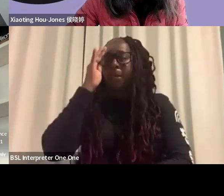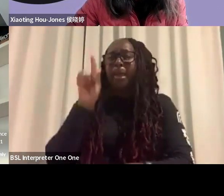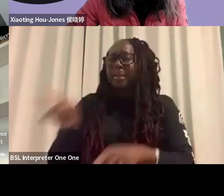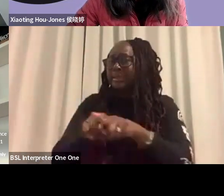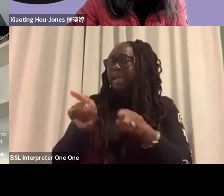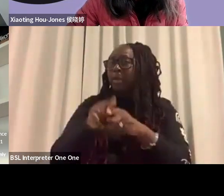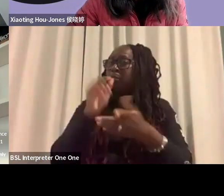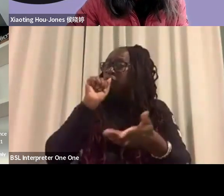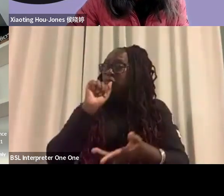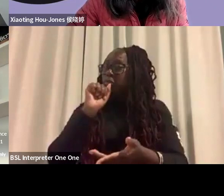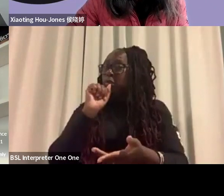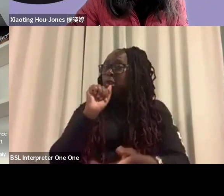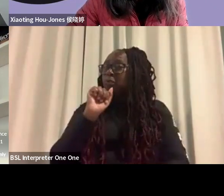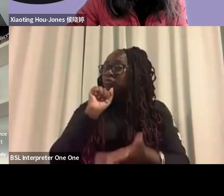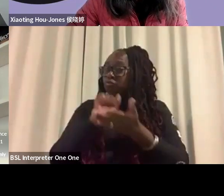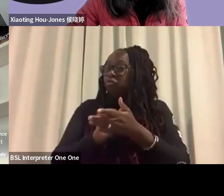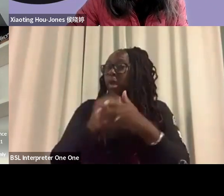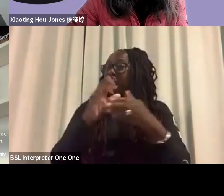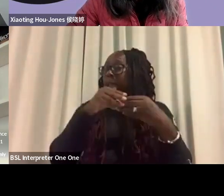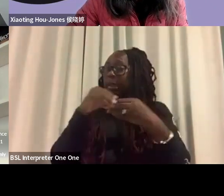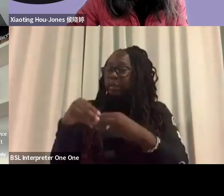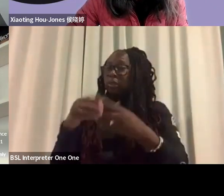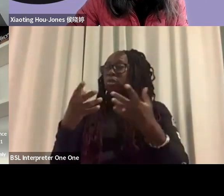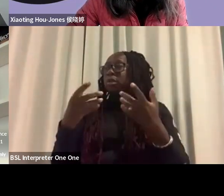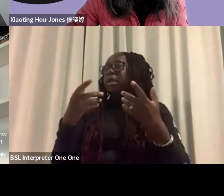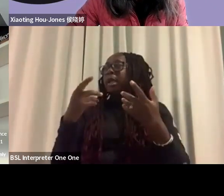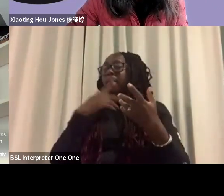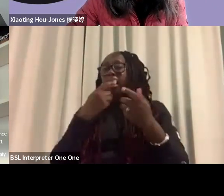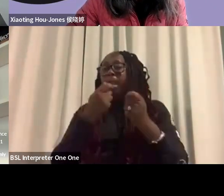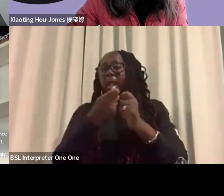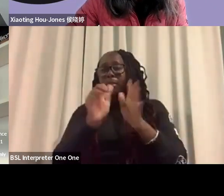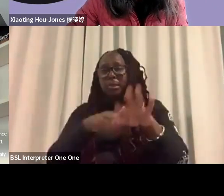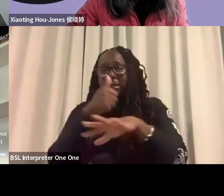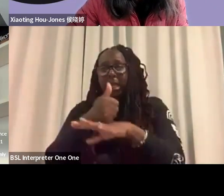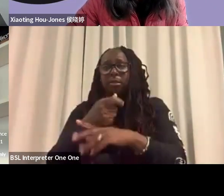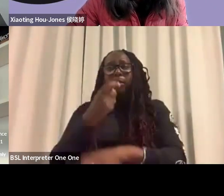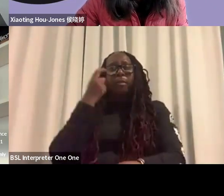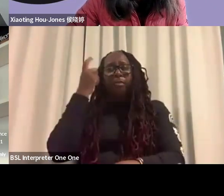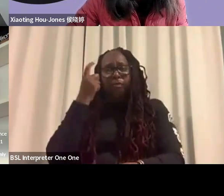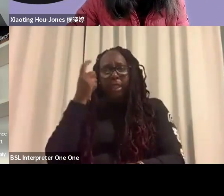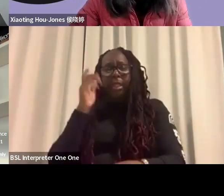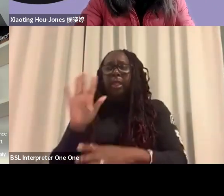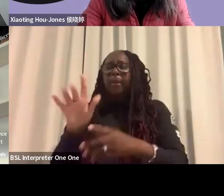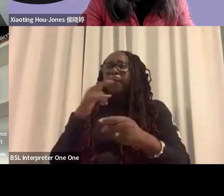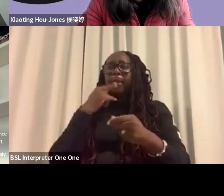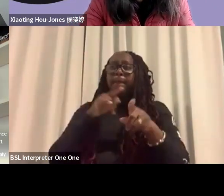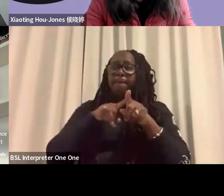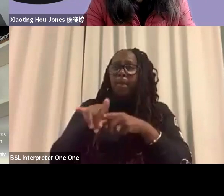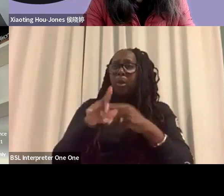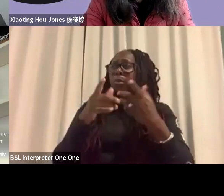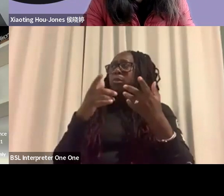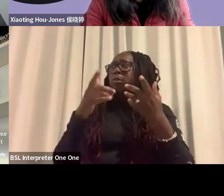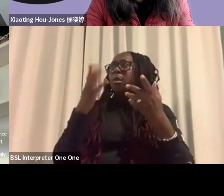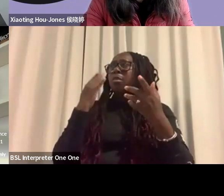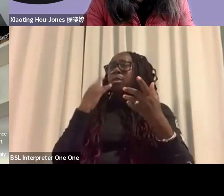leadership, and also that how we really now reorganize our thinking. But many of the countries wherever I went